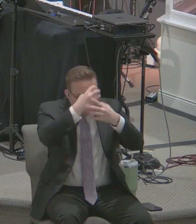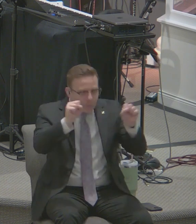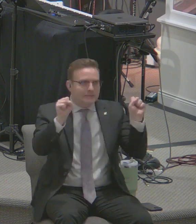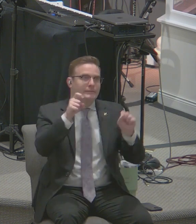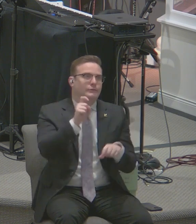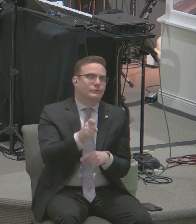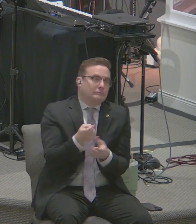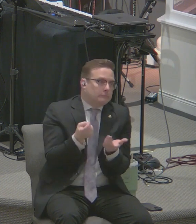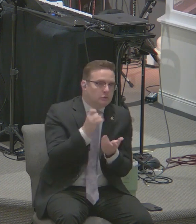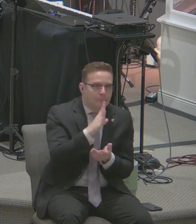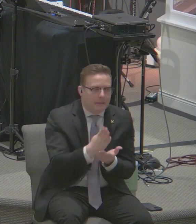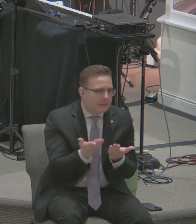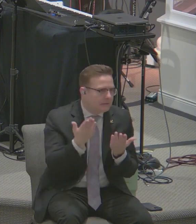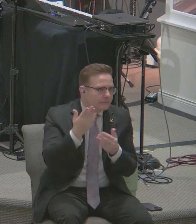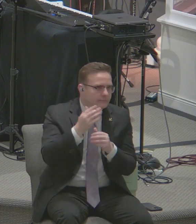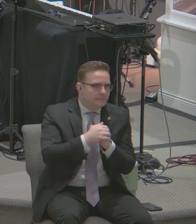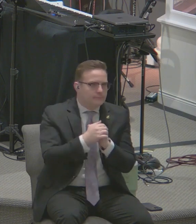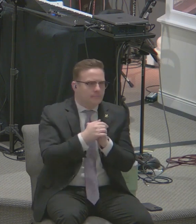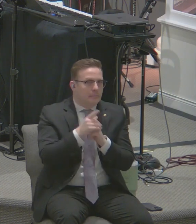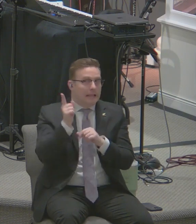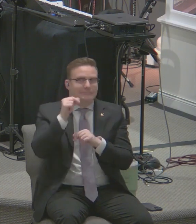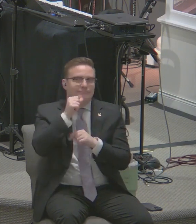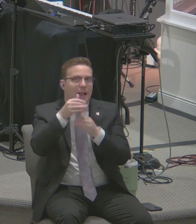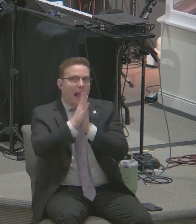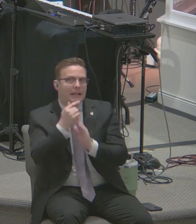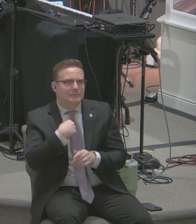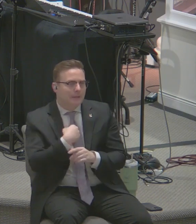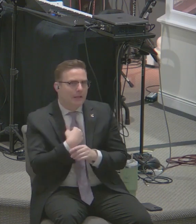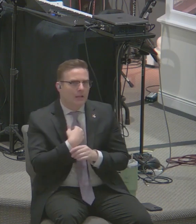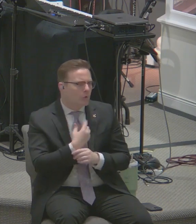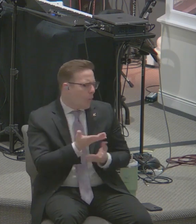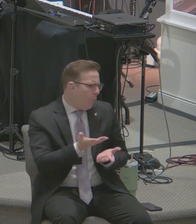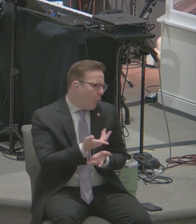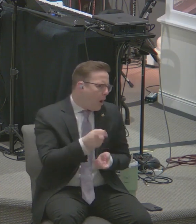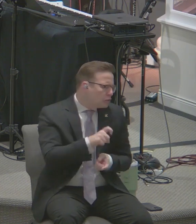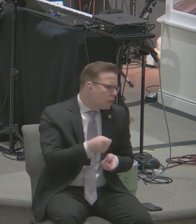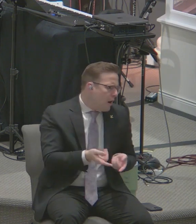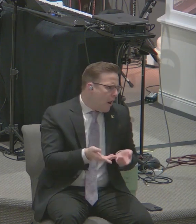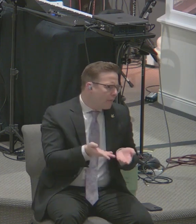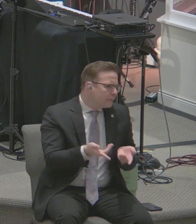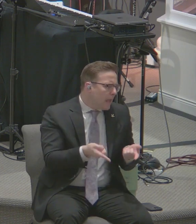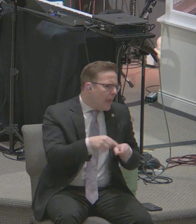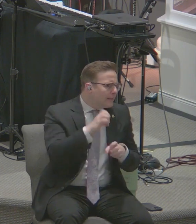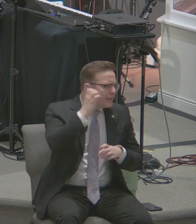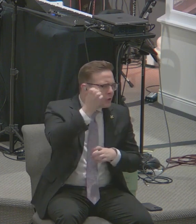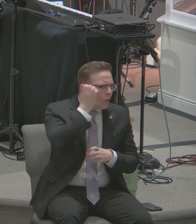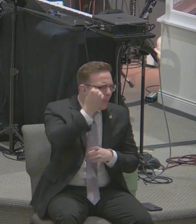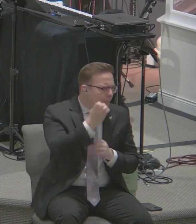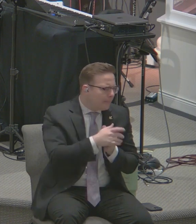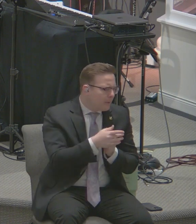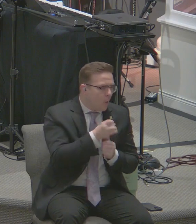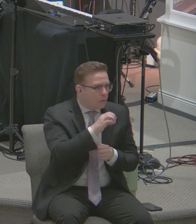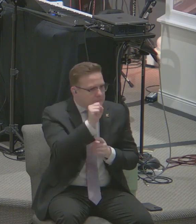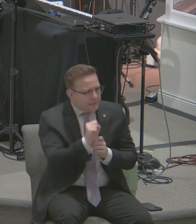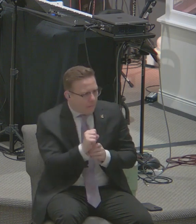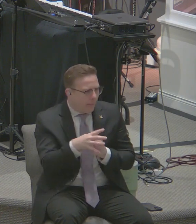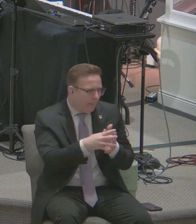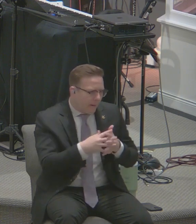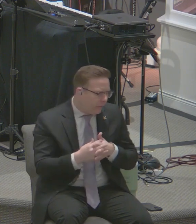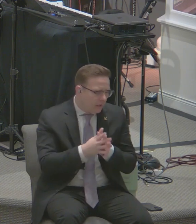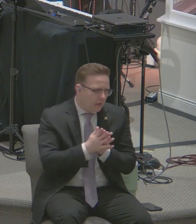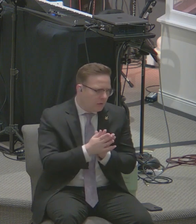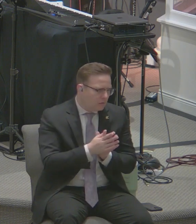be. He didn't ask me what I think should go on over in Europe or in Africa or in South America.